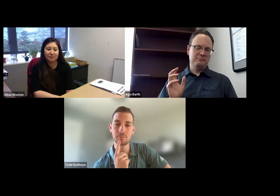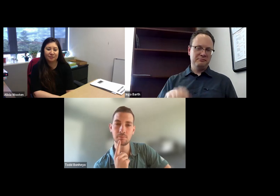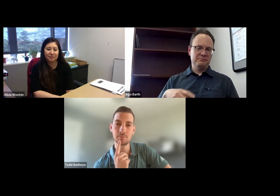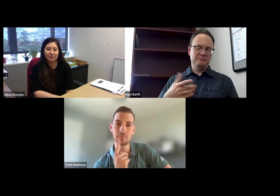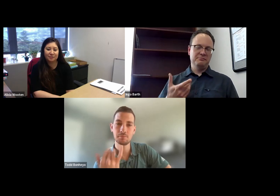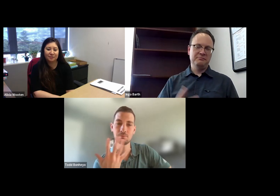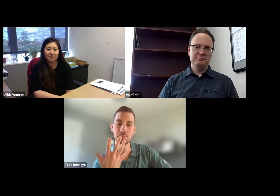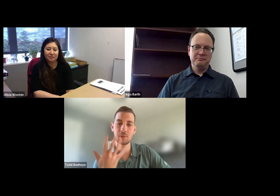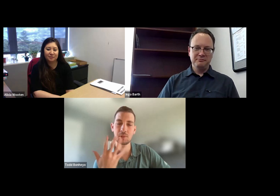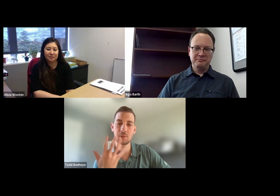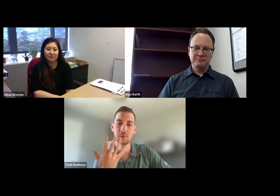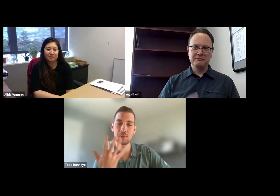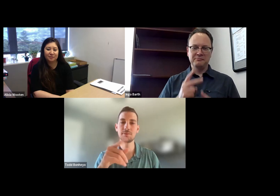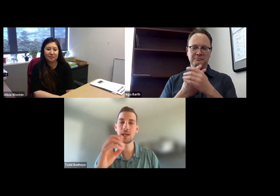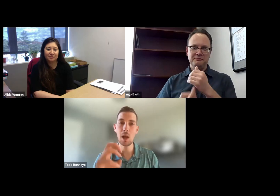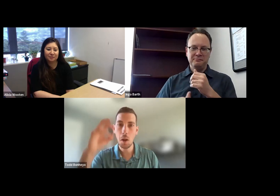more complicated,